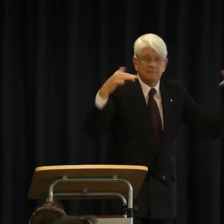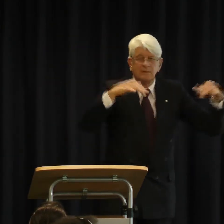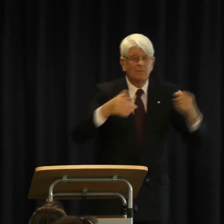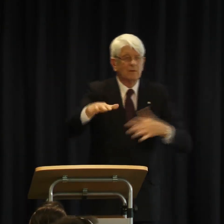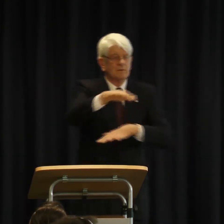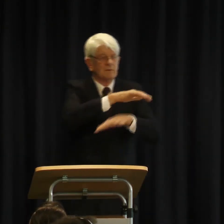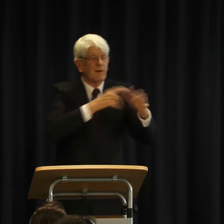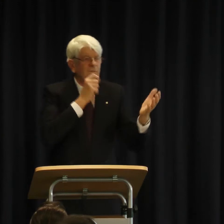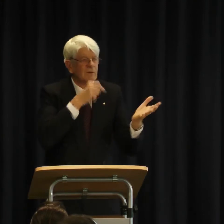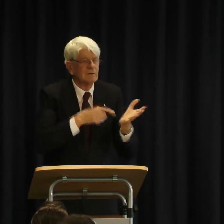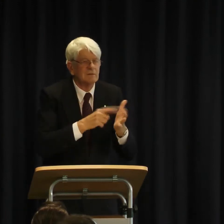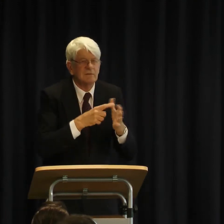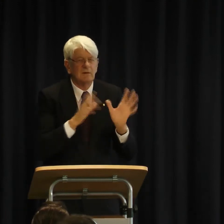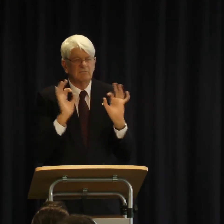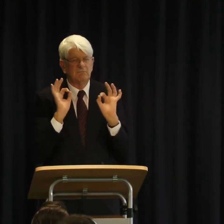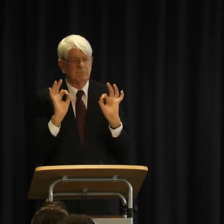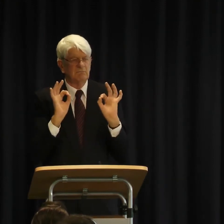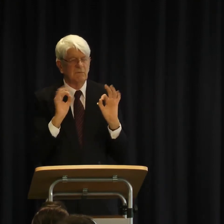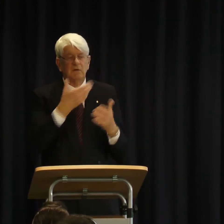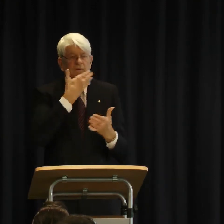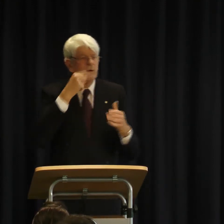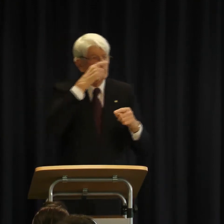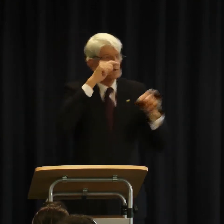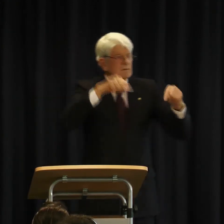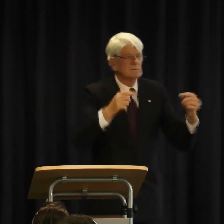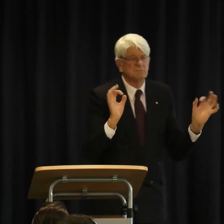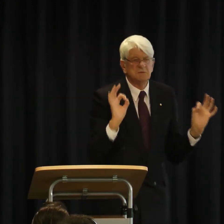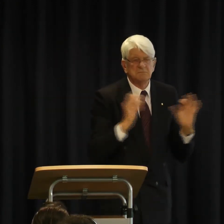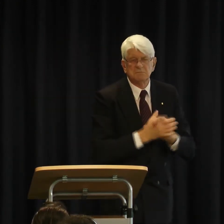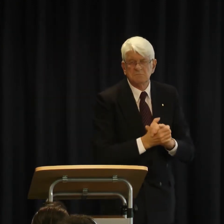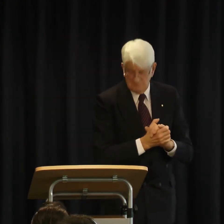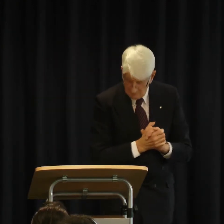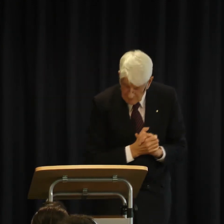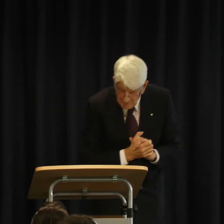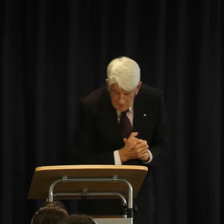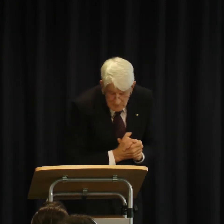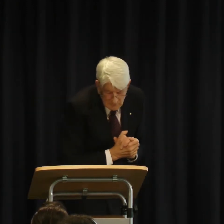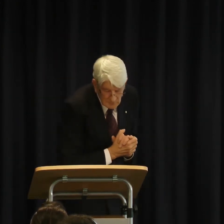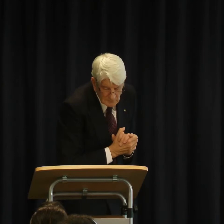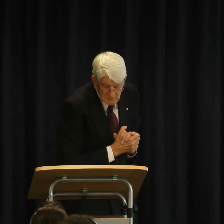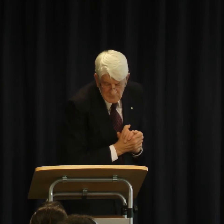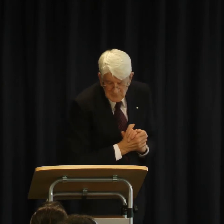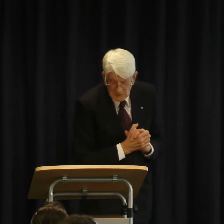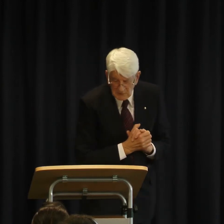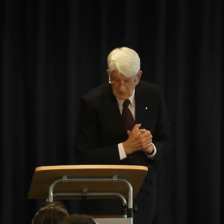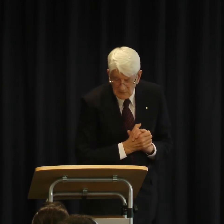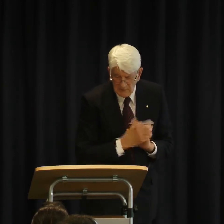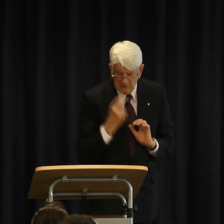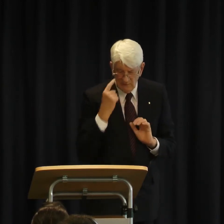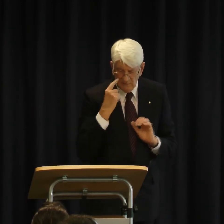outside, the cloud in the sky, no rain, couldn't ask for more. We also have wonderful people to recognise this